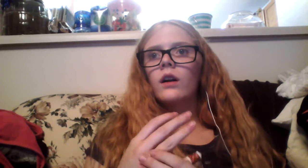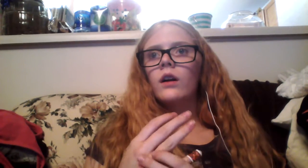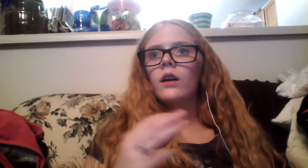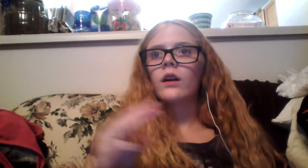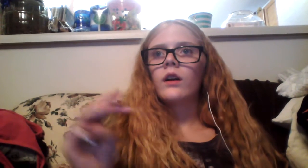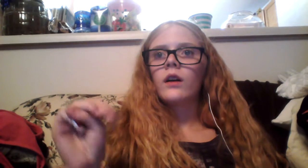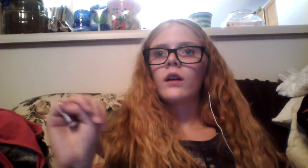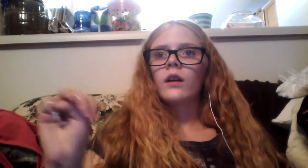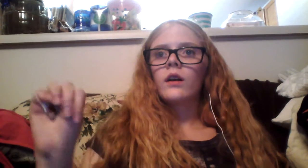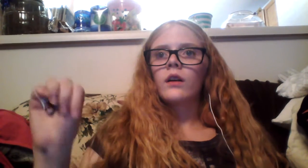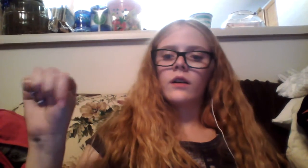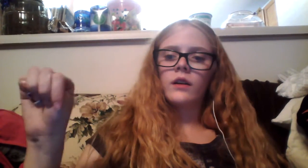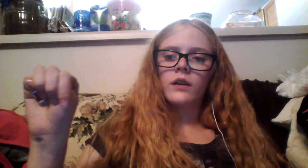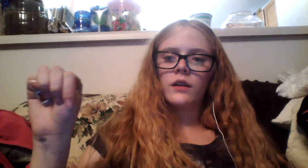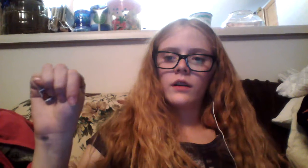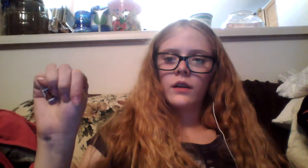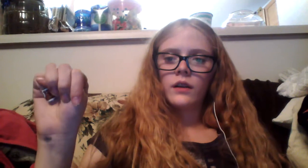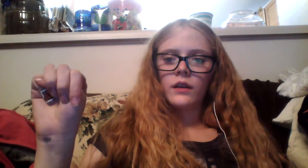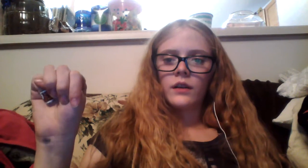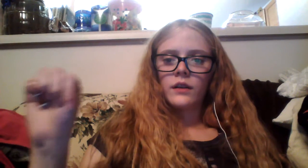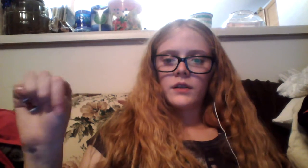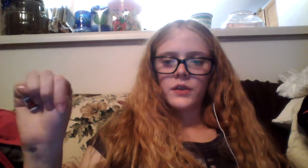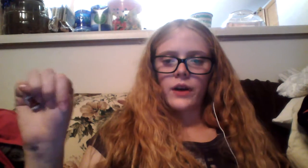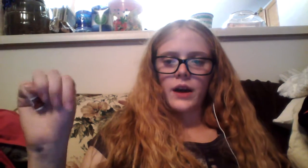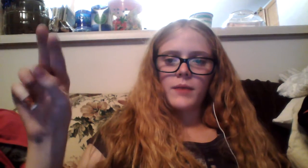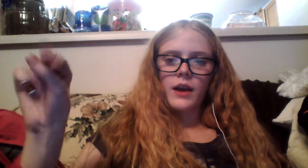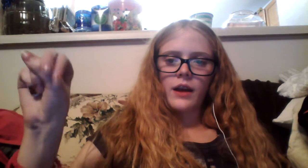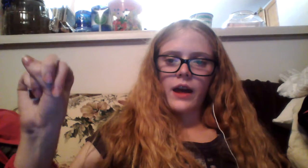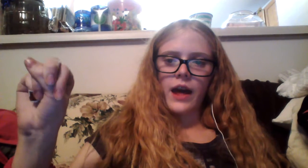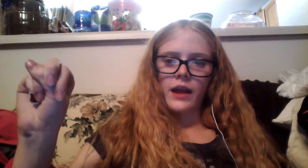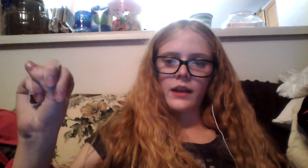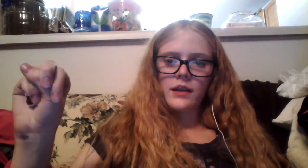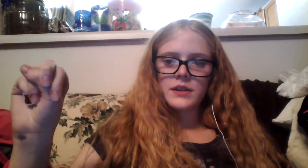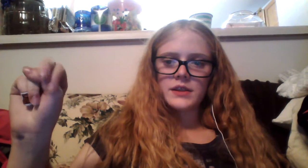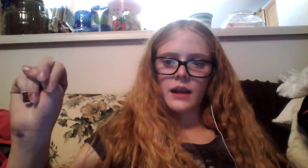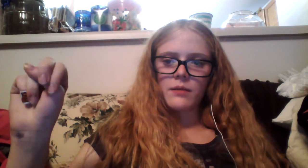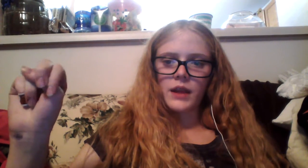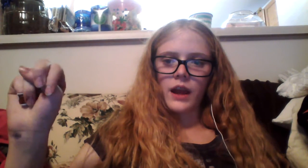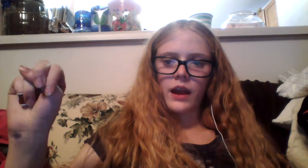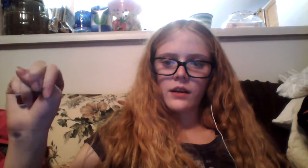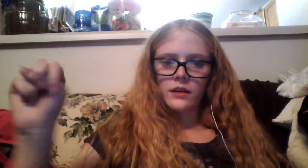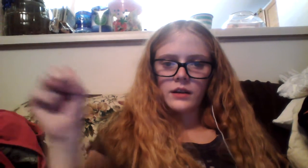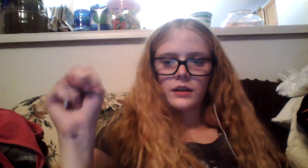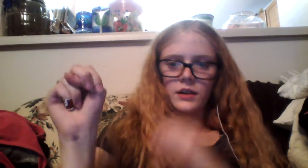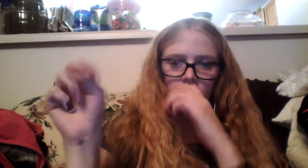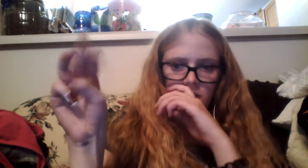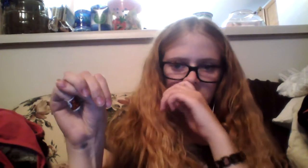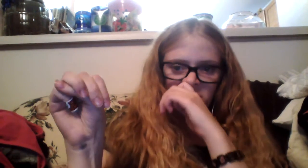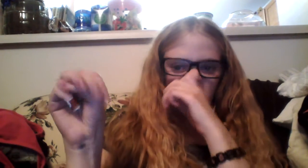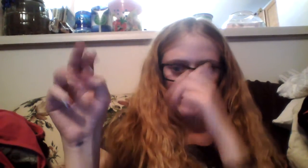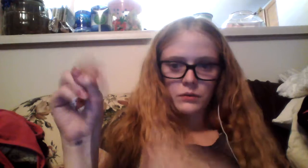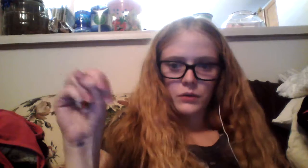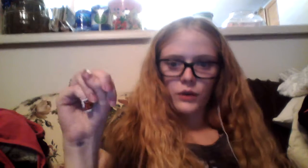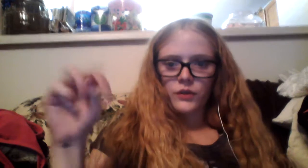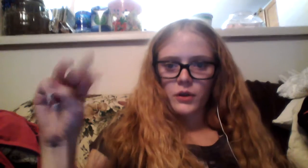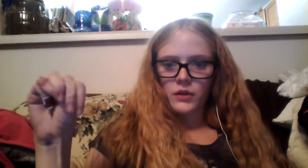Oh yeah, I put a brush down there. So M, N, same thing. You just move your